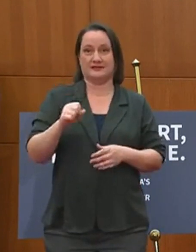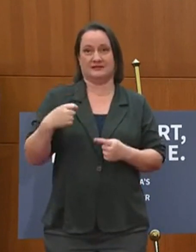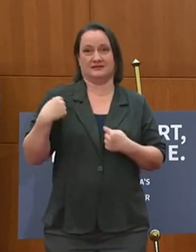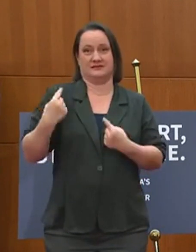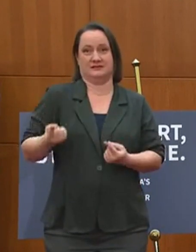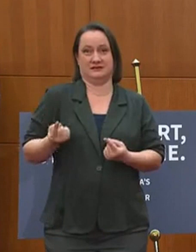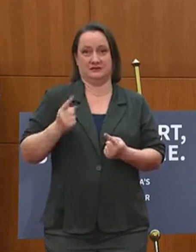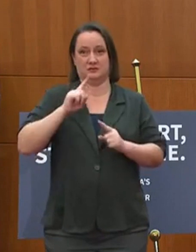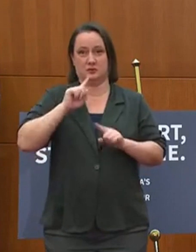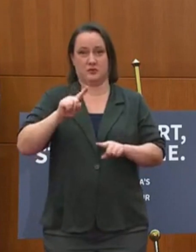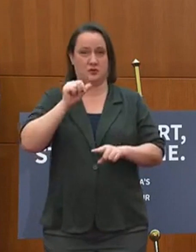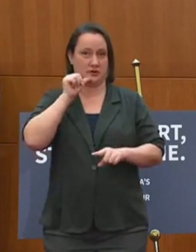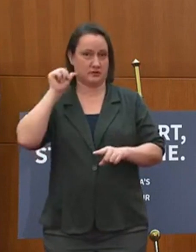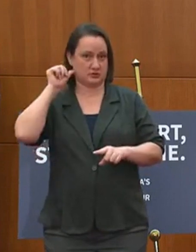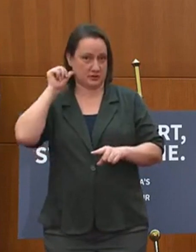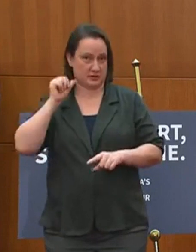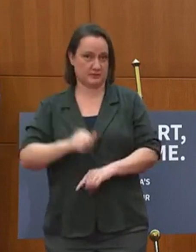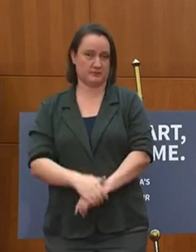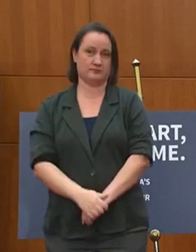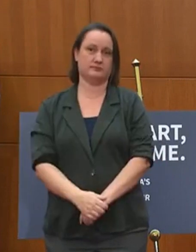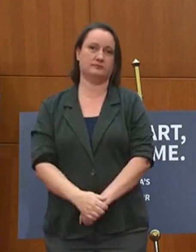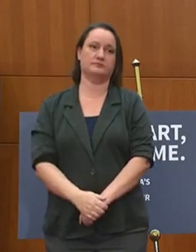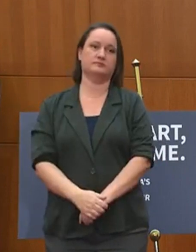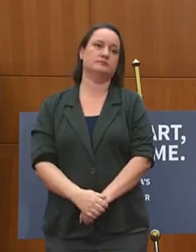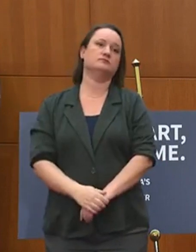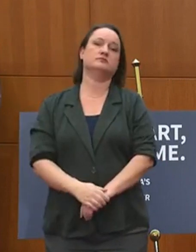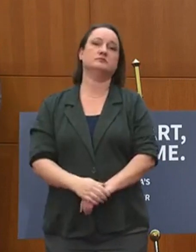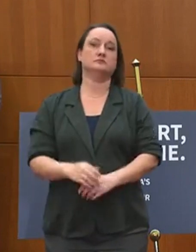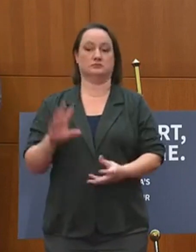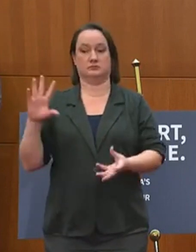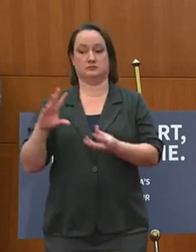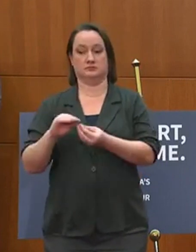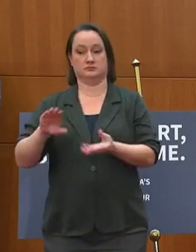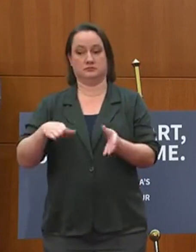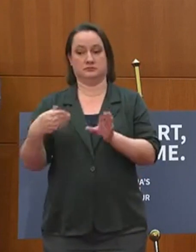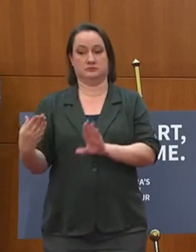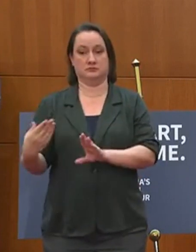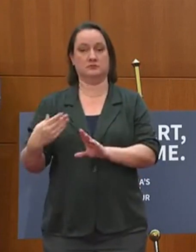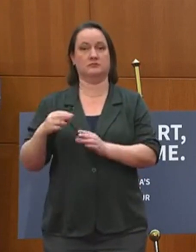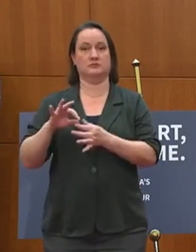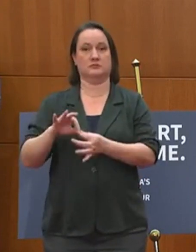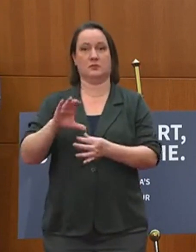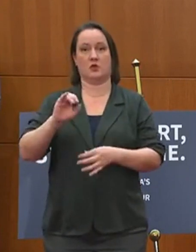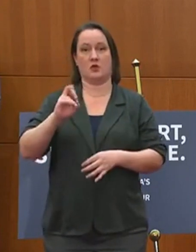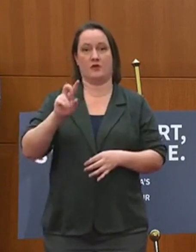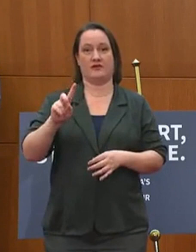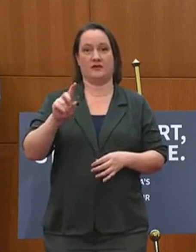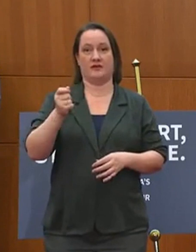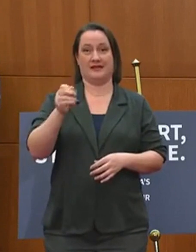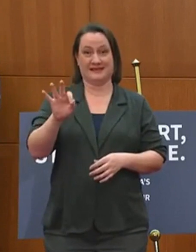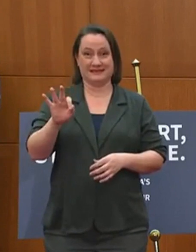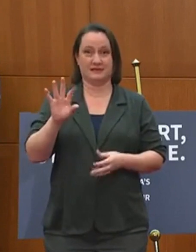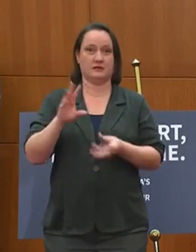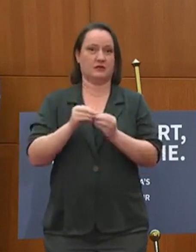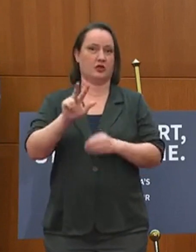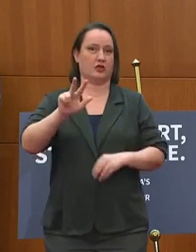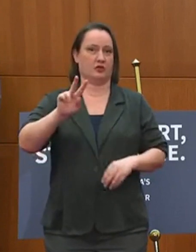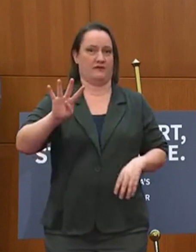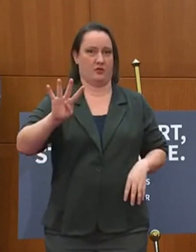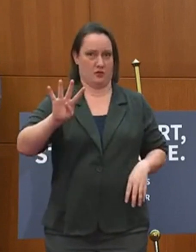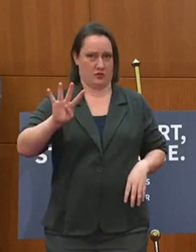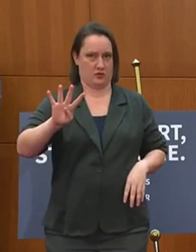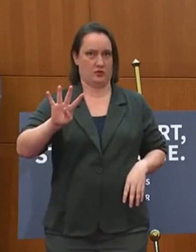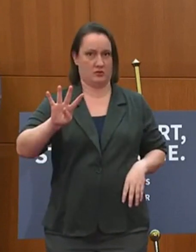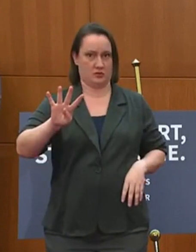this yesterday. The total deaths from COVID-19 are 34, which is seven